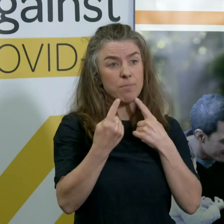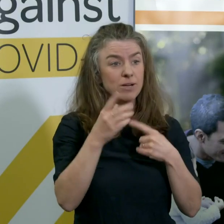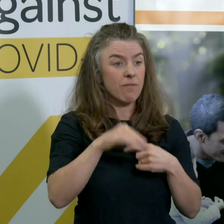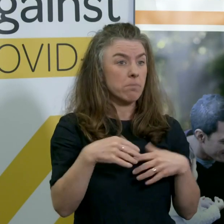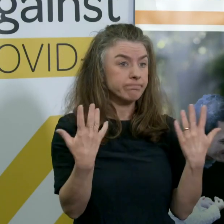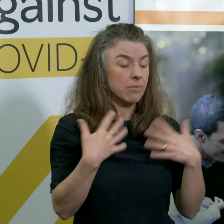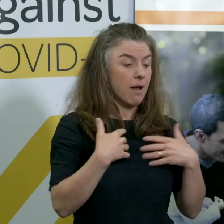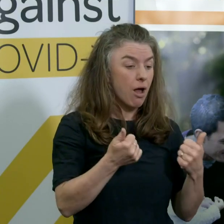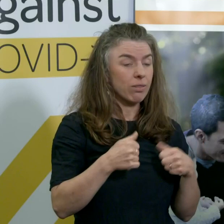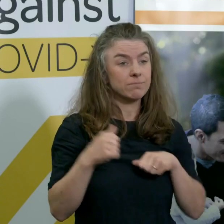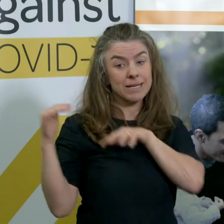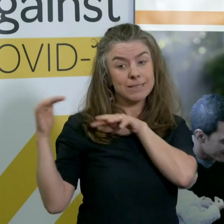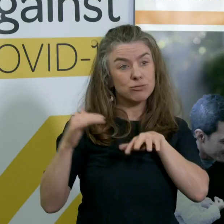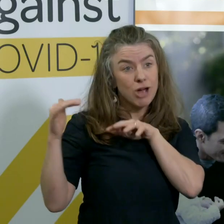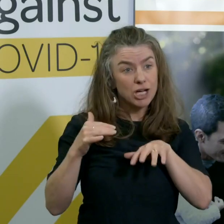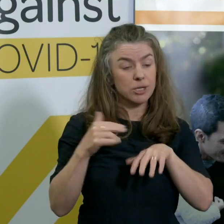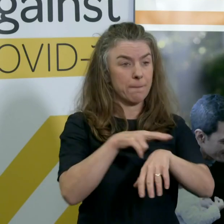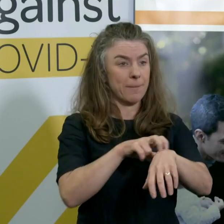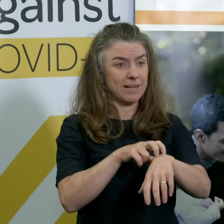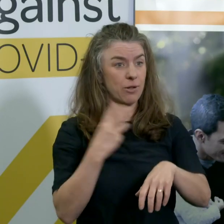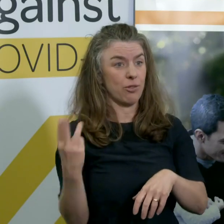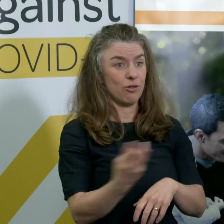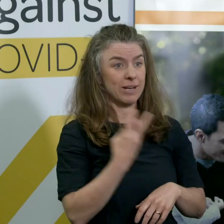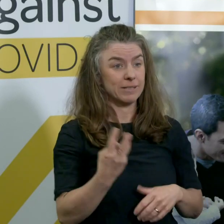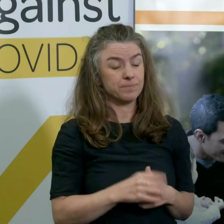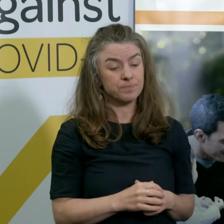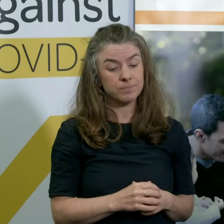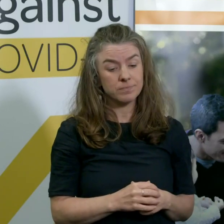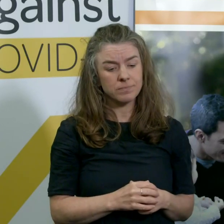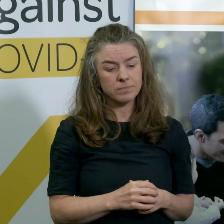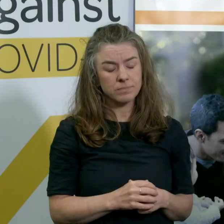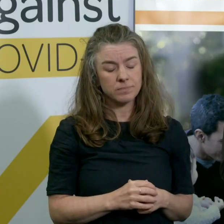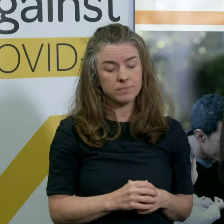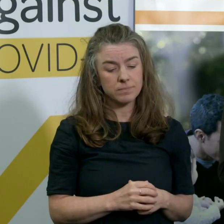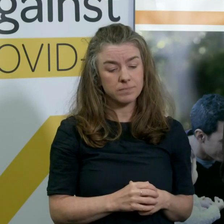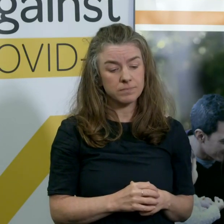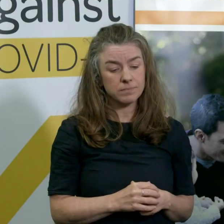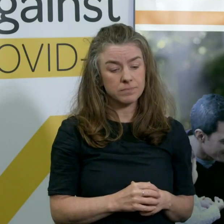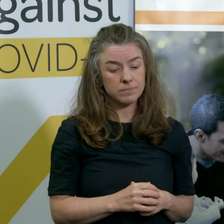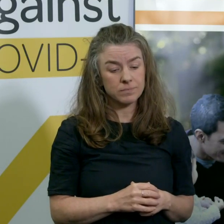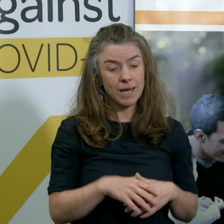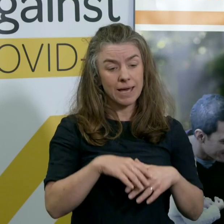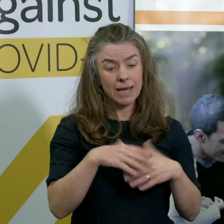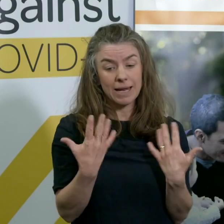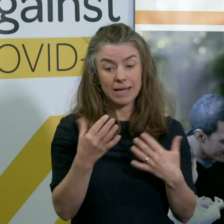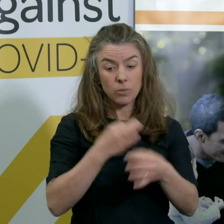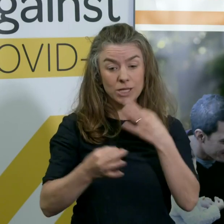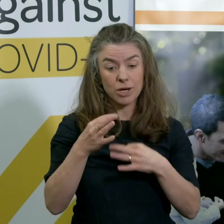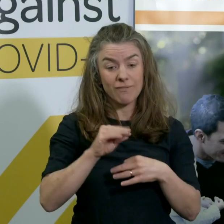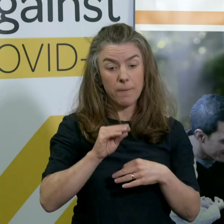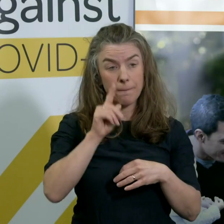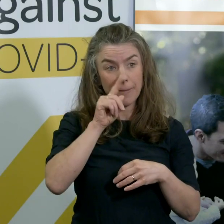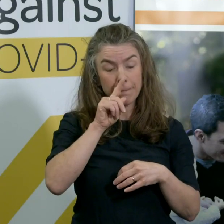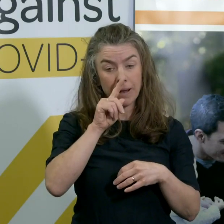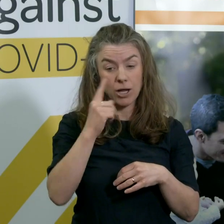health, immigration and police. Priority will be given to messages or inquiries from people who